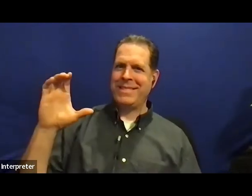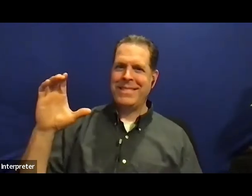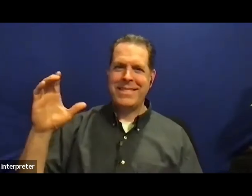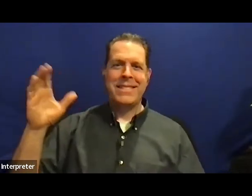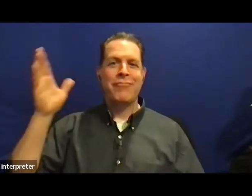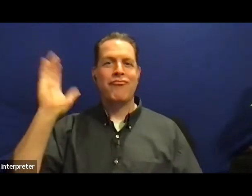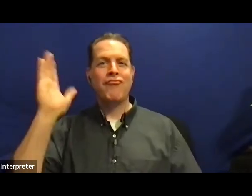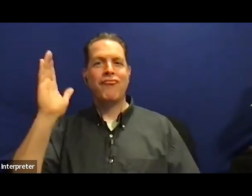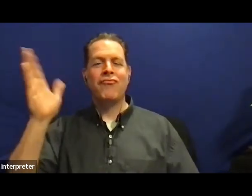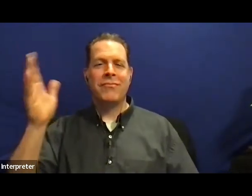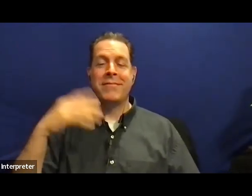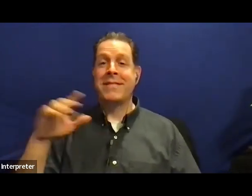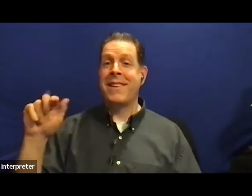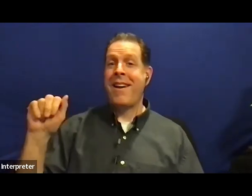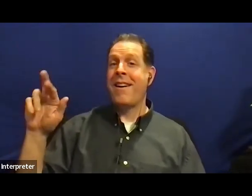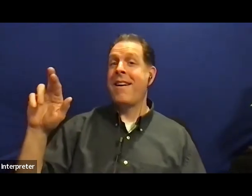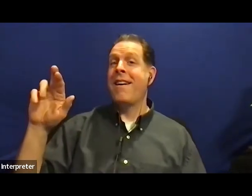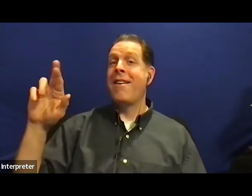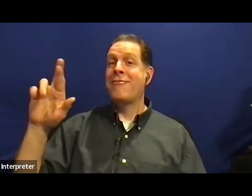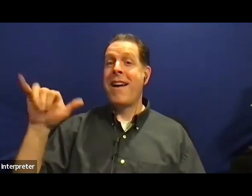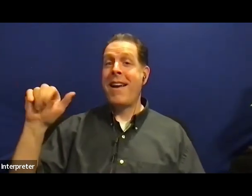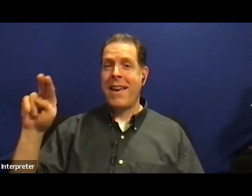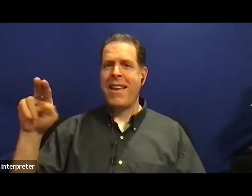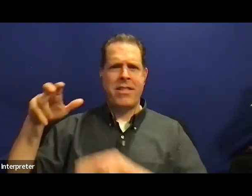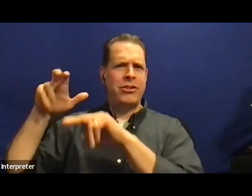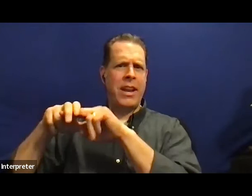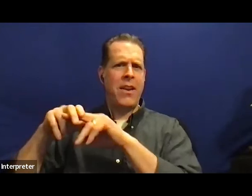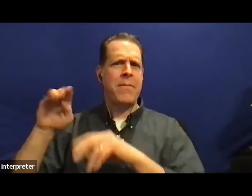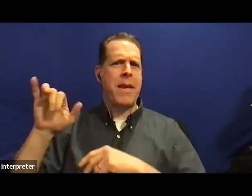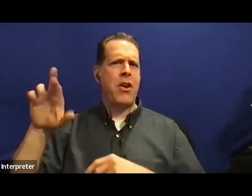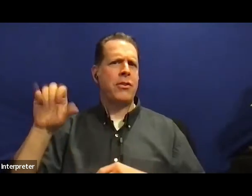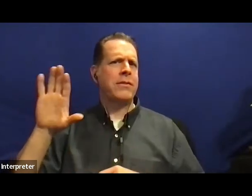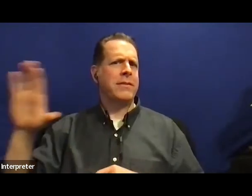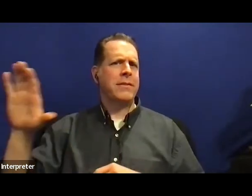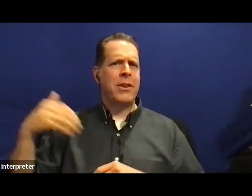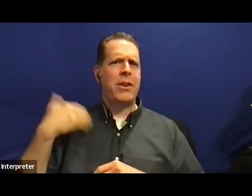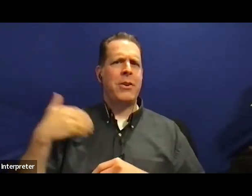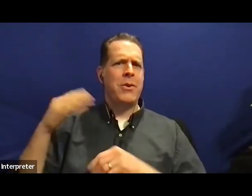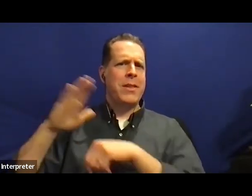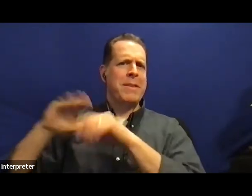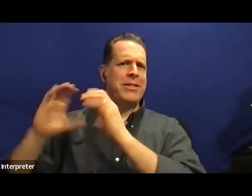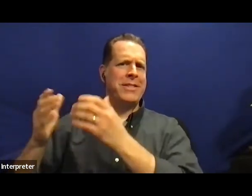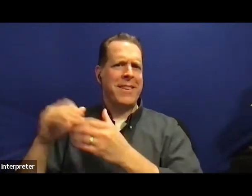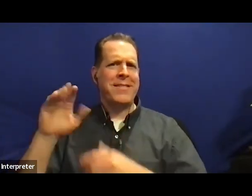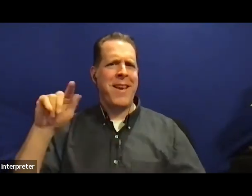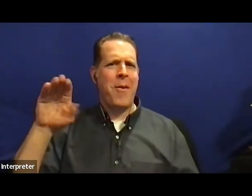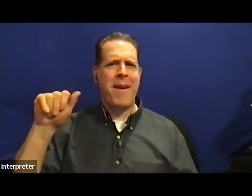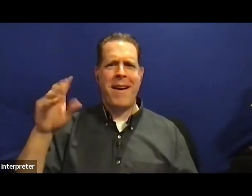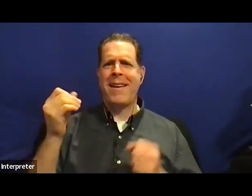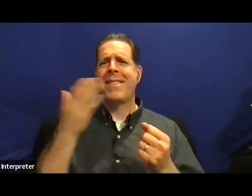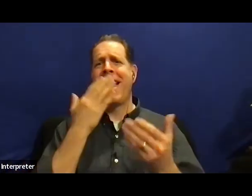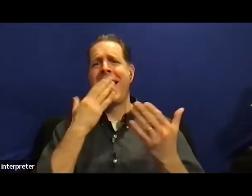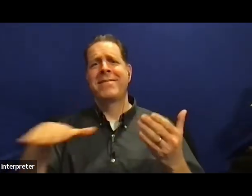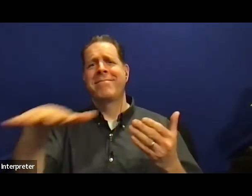will be joined by Tara Ryan, the chair of the Mayor's Youth Commission of Tacoma. Thanks to all of you joining us